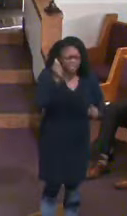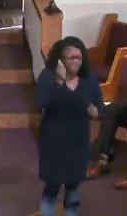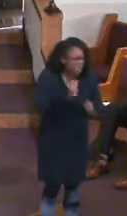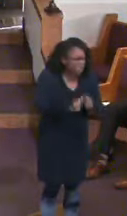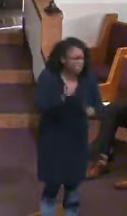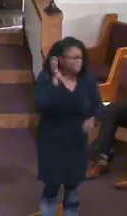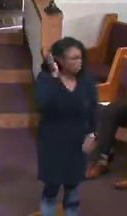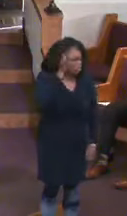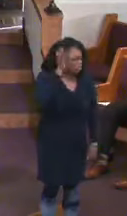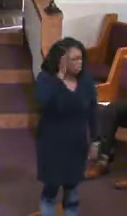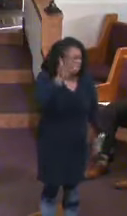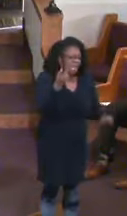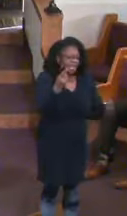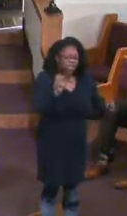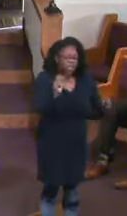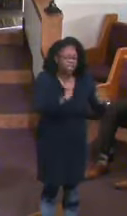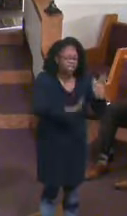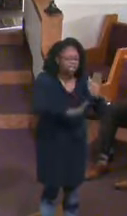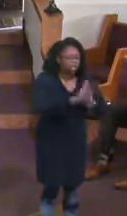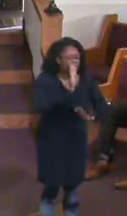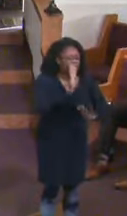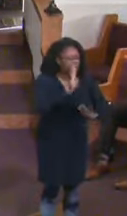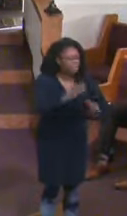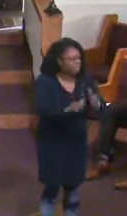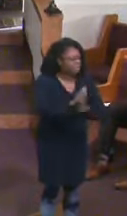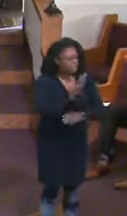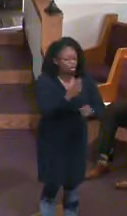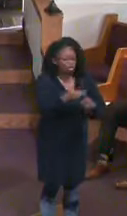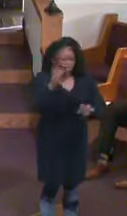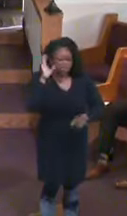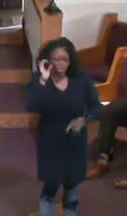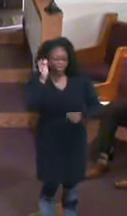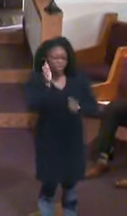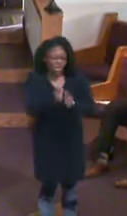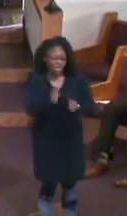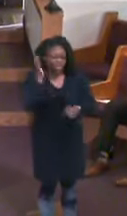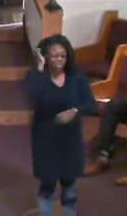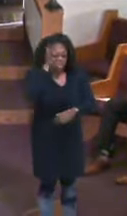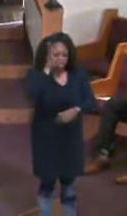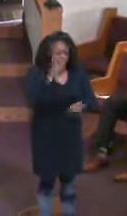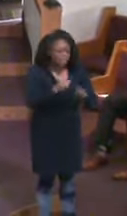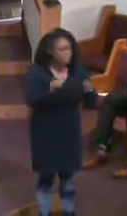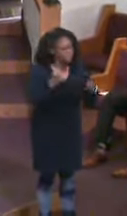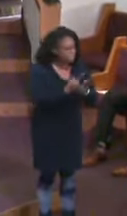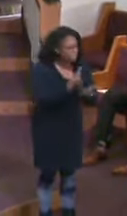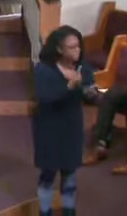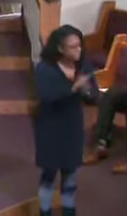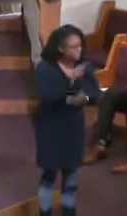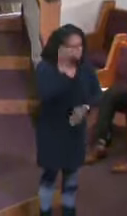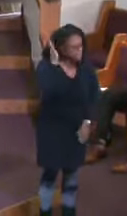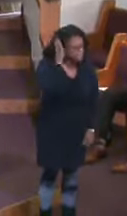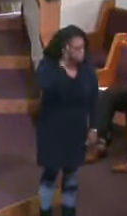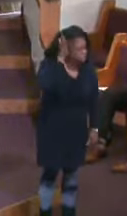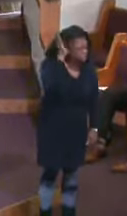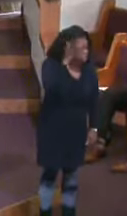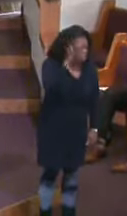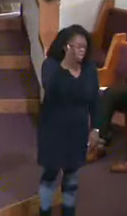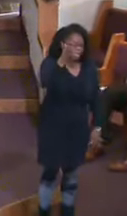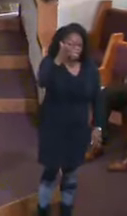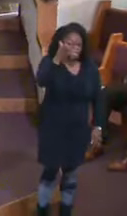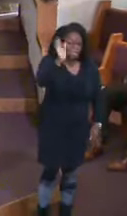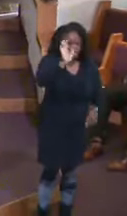to develop and grow from hearing every sermon. But there are other times when a sermon has been